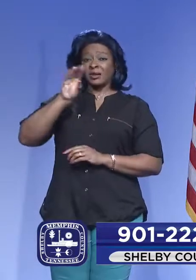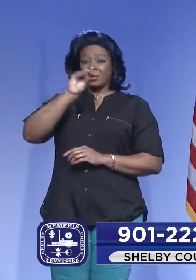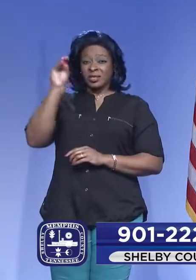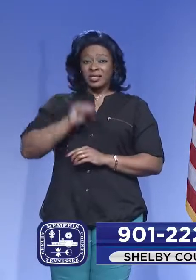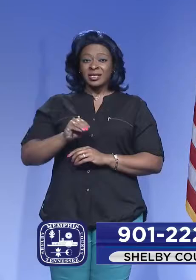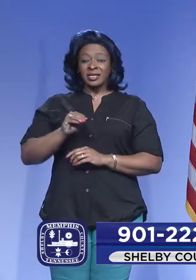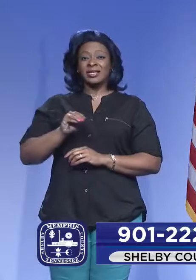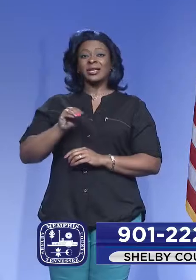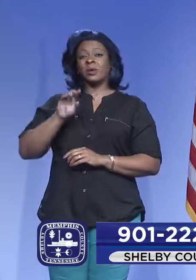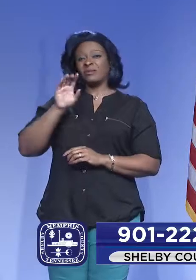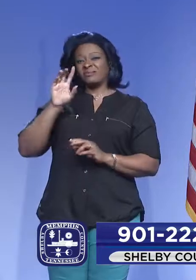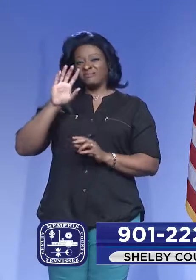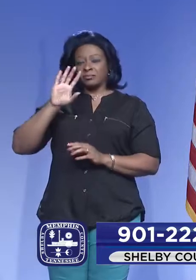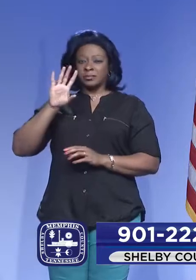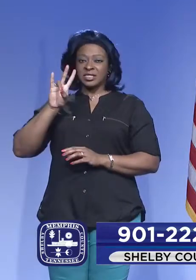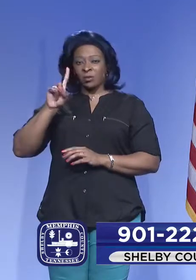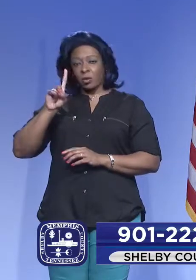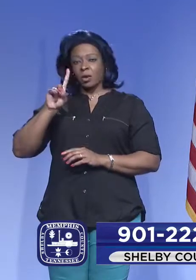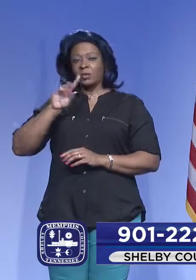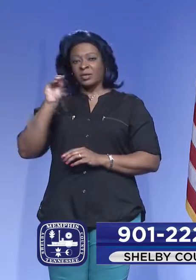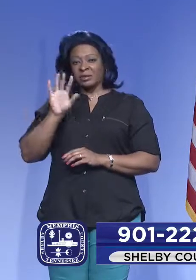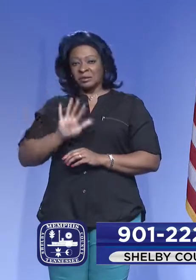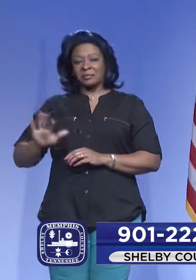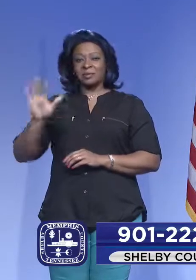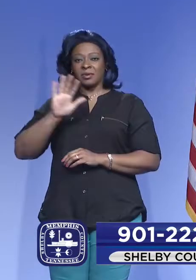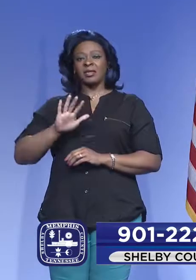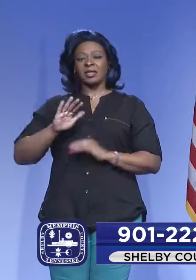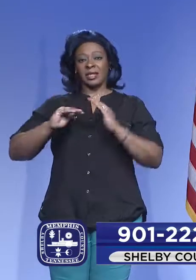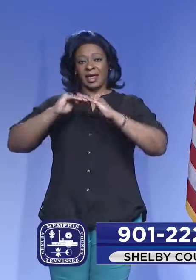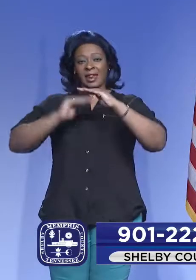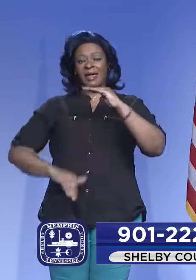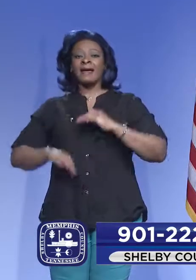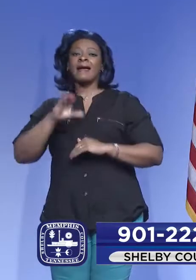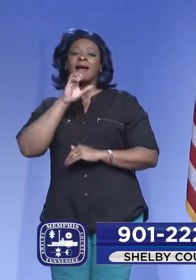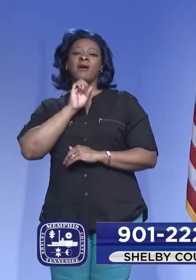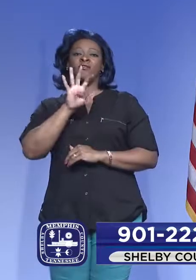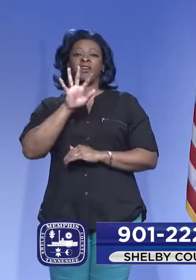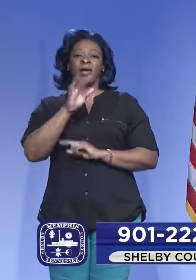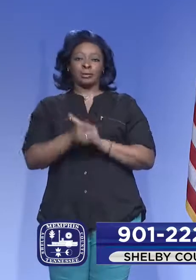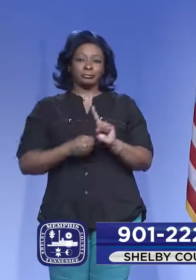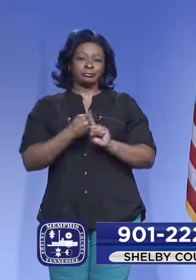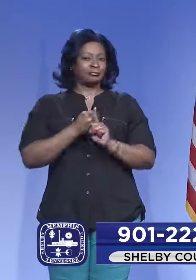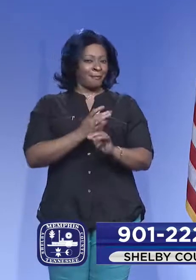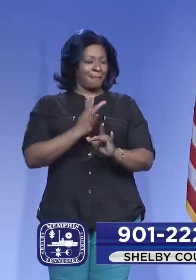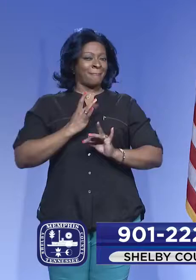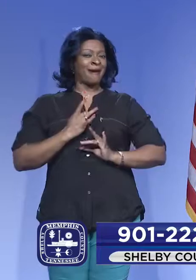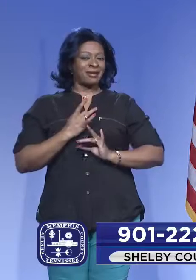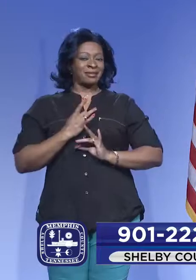or almost 71% of the cases have been less than 45 years old.